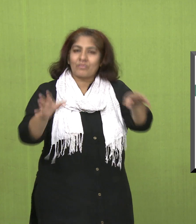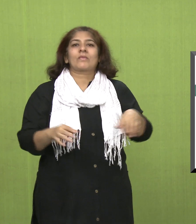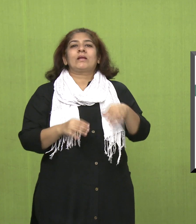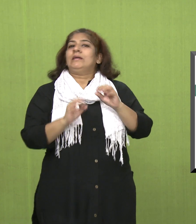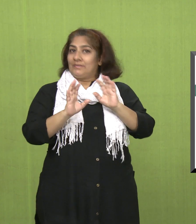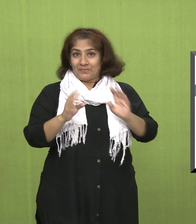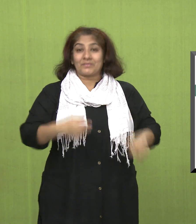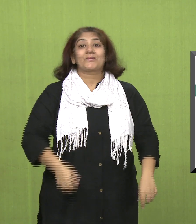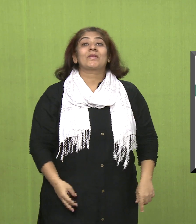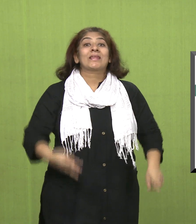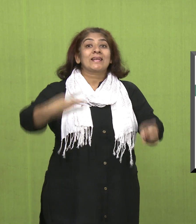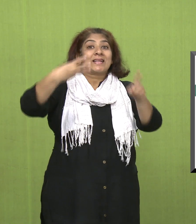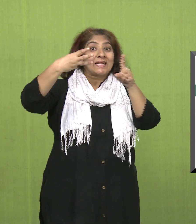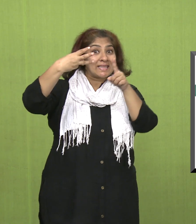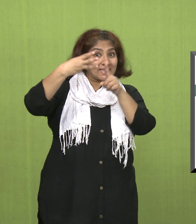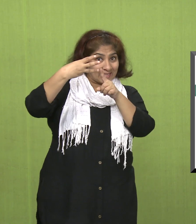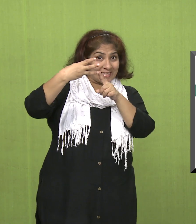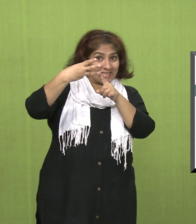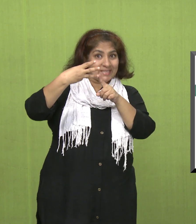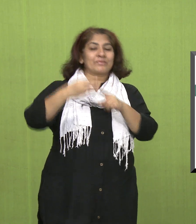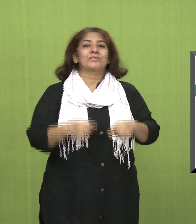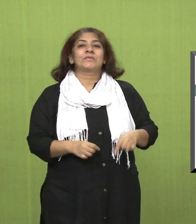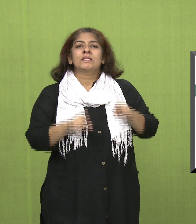to hire people, to get recruitment from the external sources.